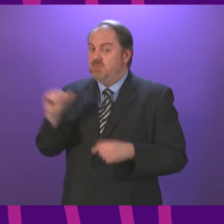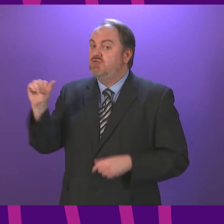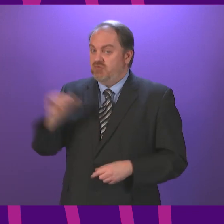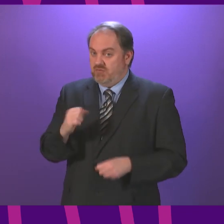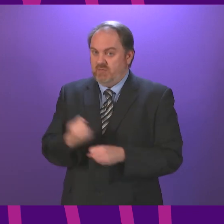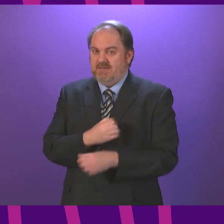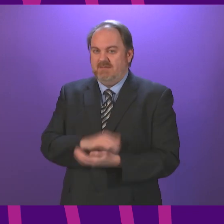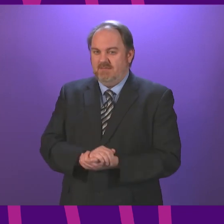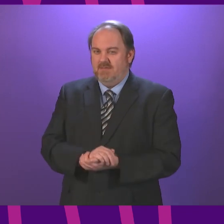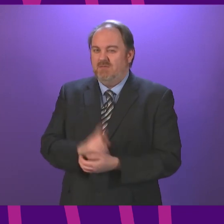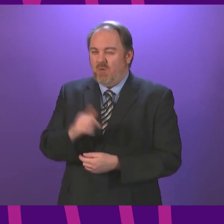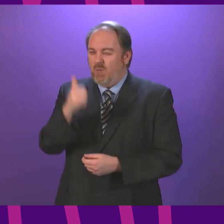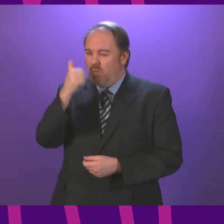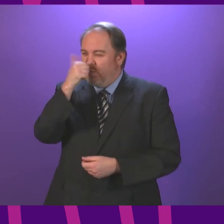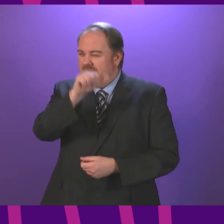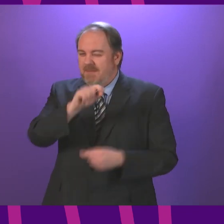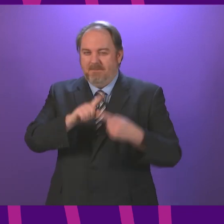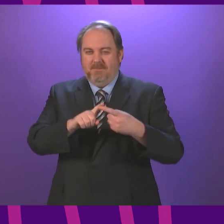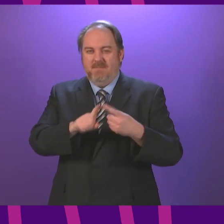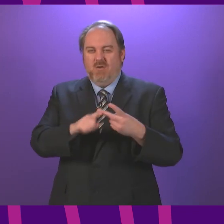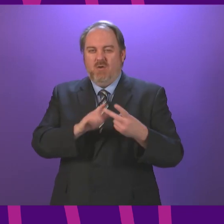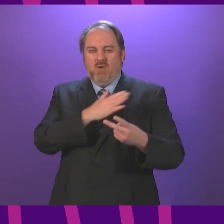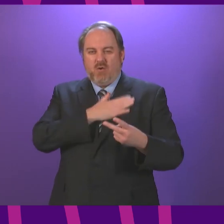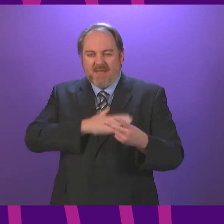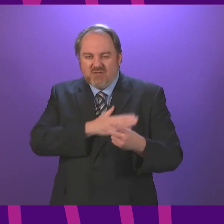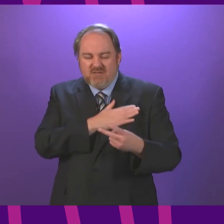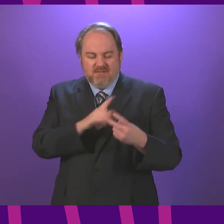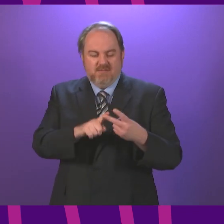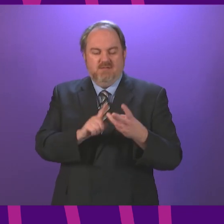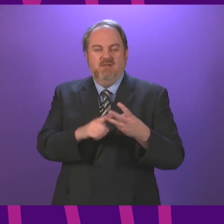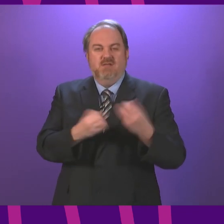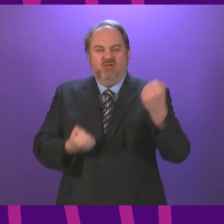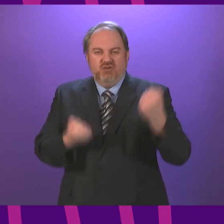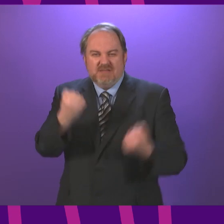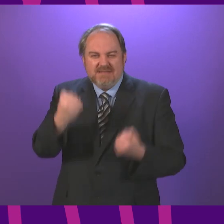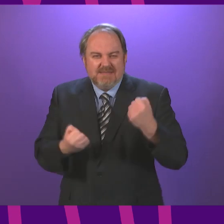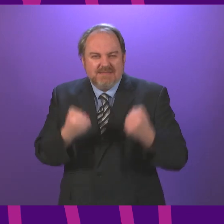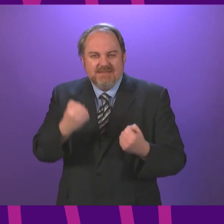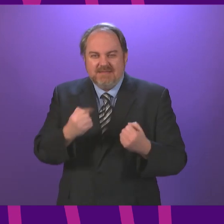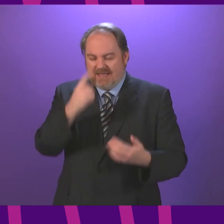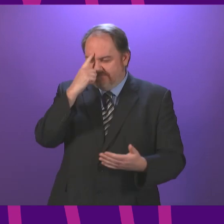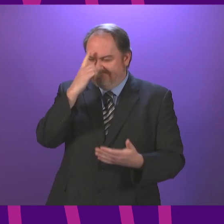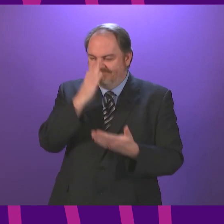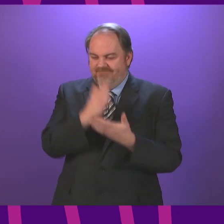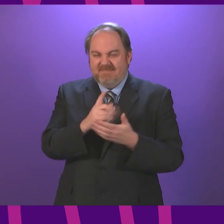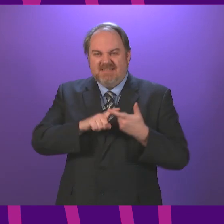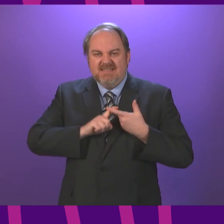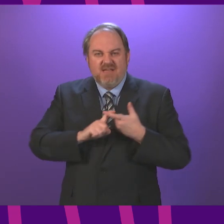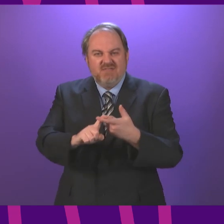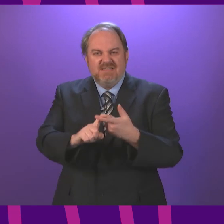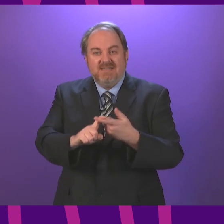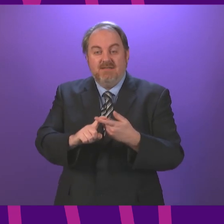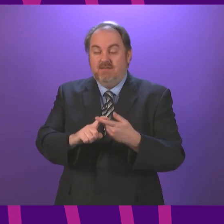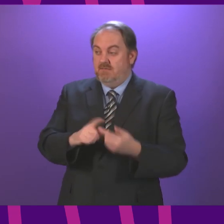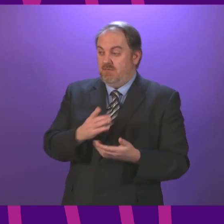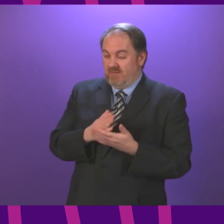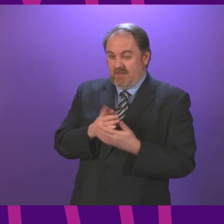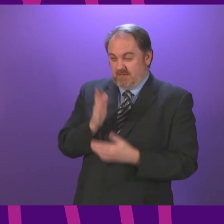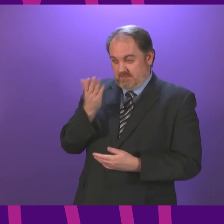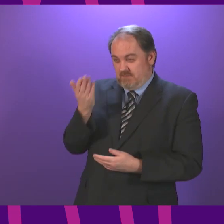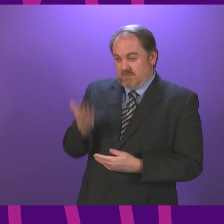Wisdom, compassion, justice and integrity. In that light, does the first minister